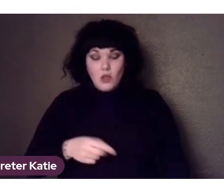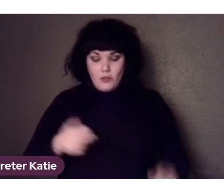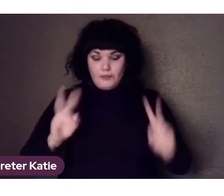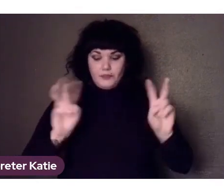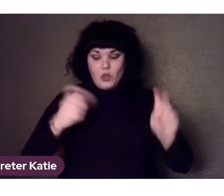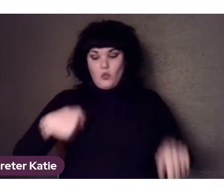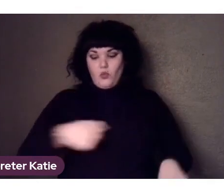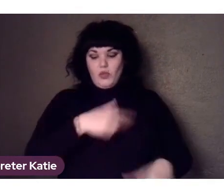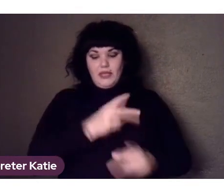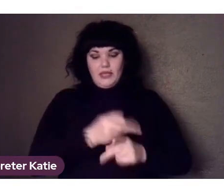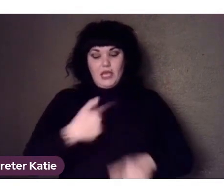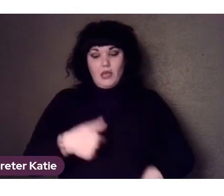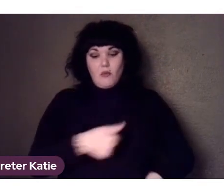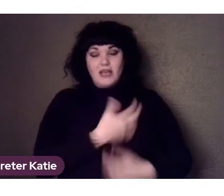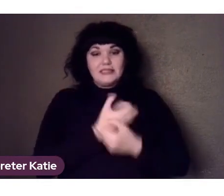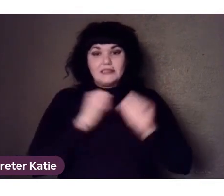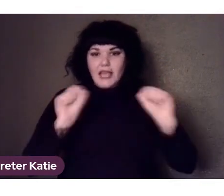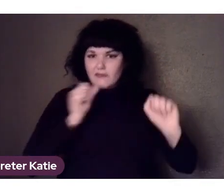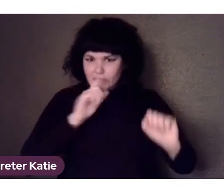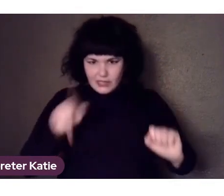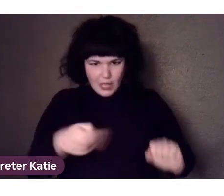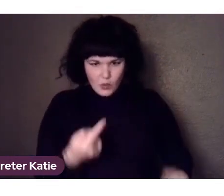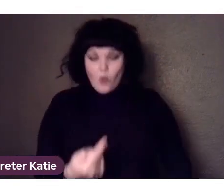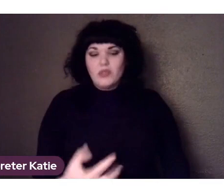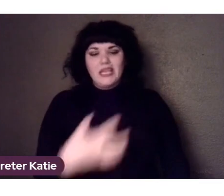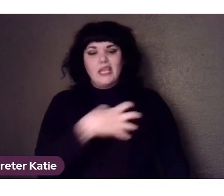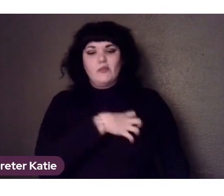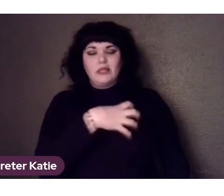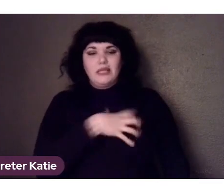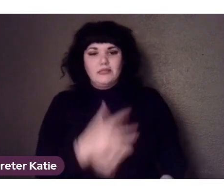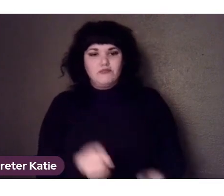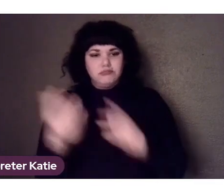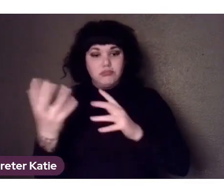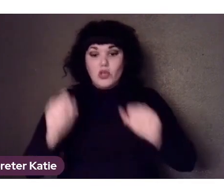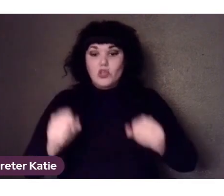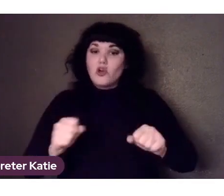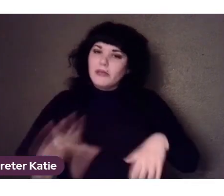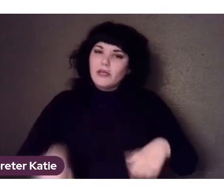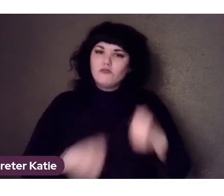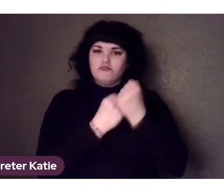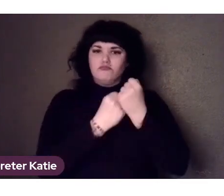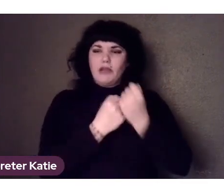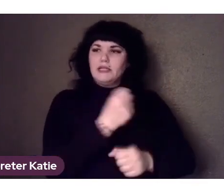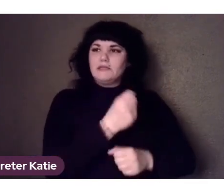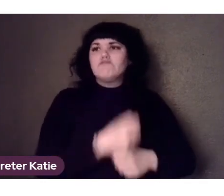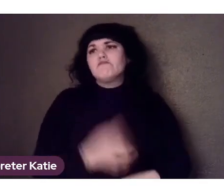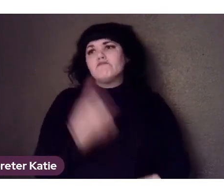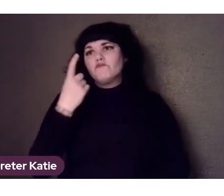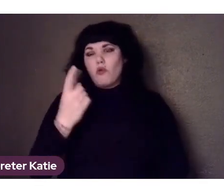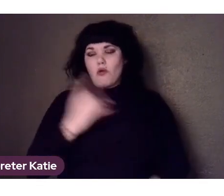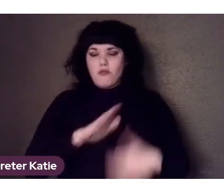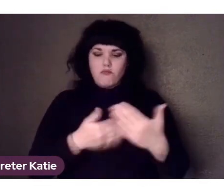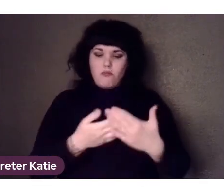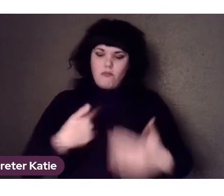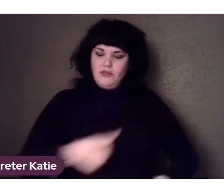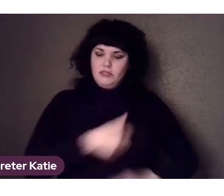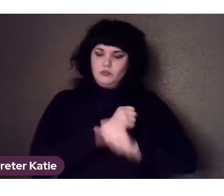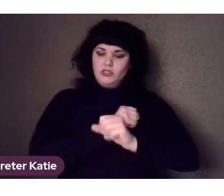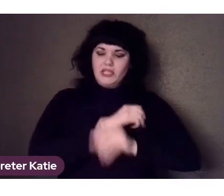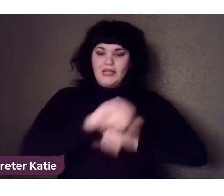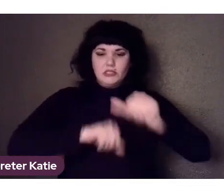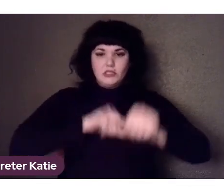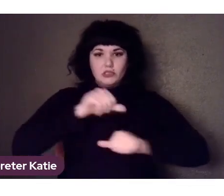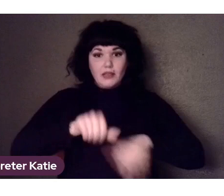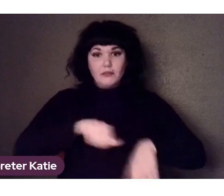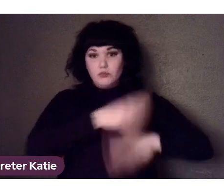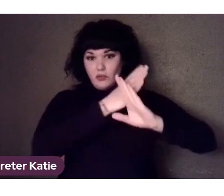abolition. It can be a rallying point for continued efforts to protect one another from COVID. Ash is going to drop